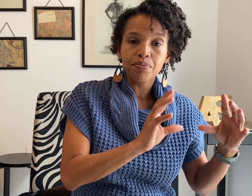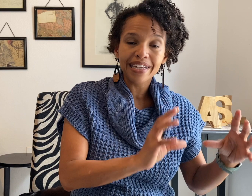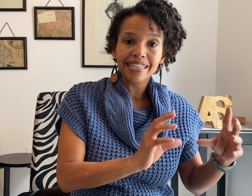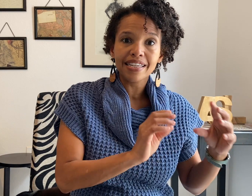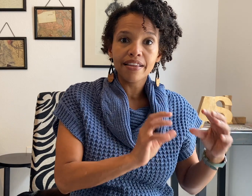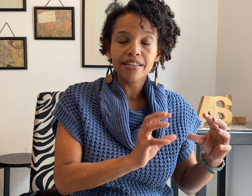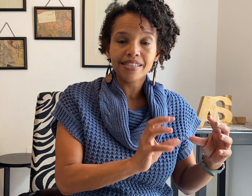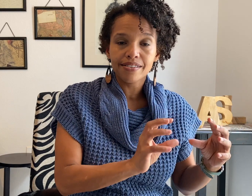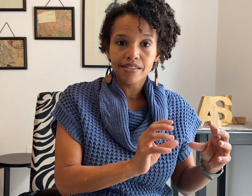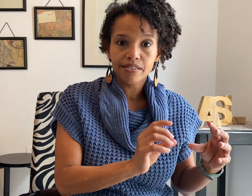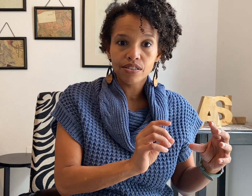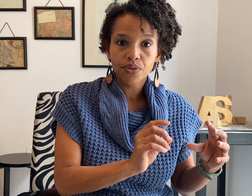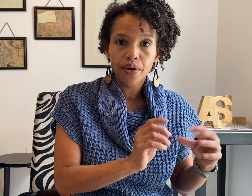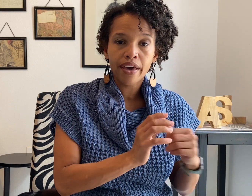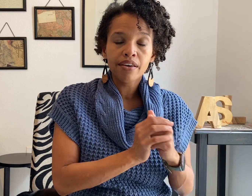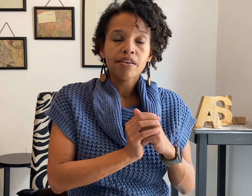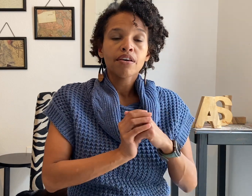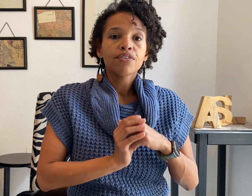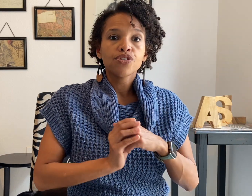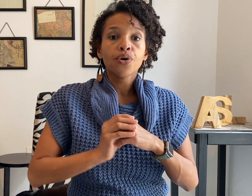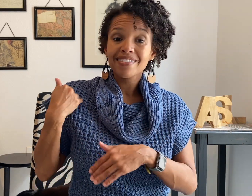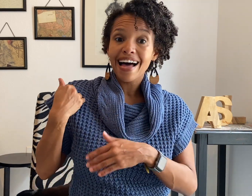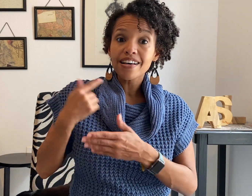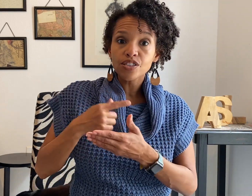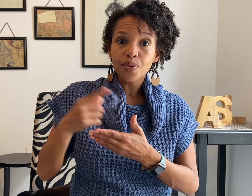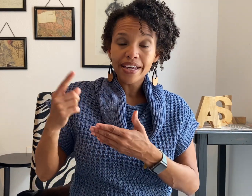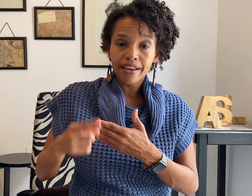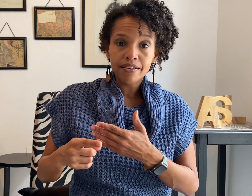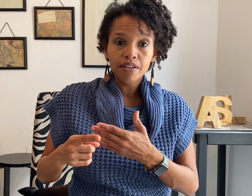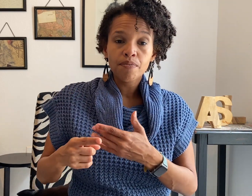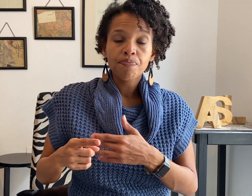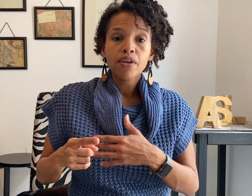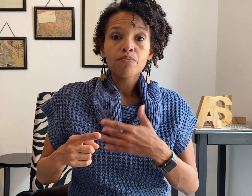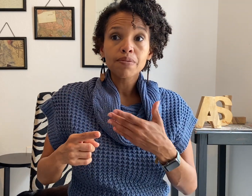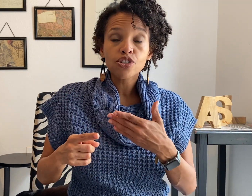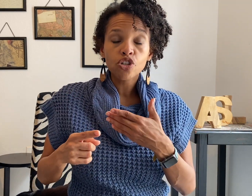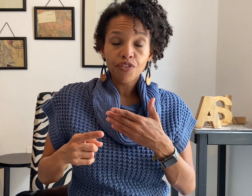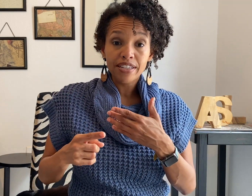place in the sentence, okay? So last weekend, prepositional phrase goes